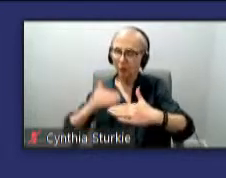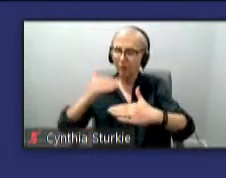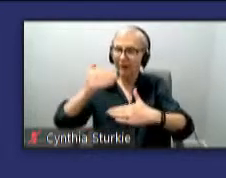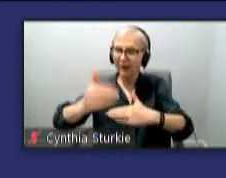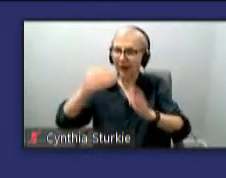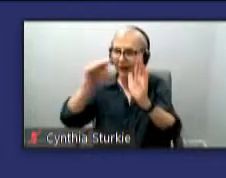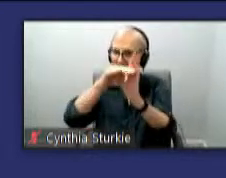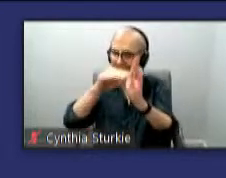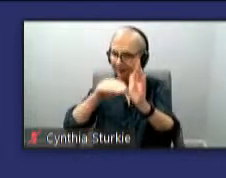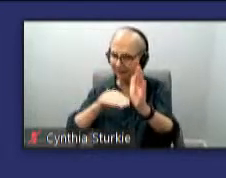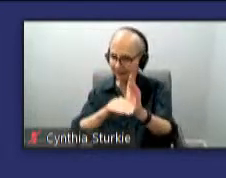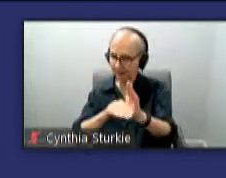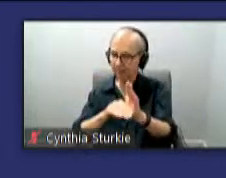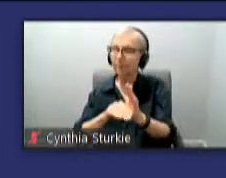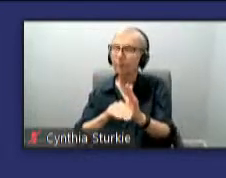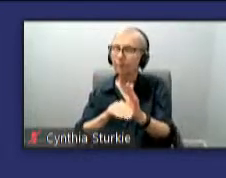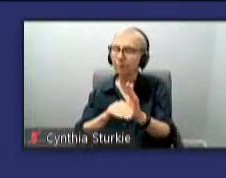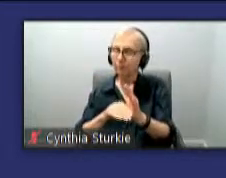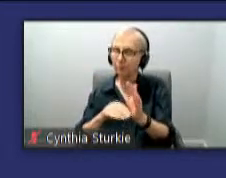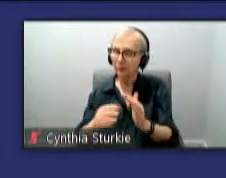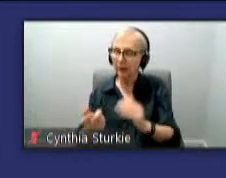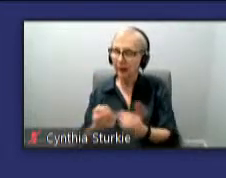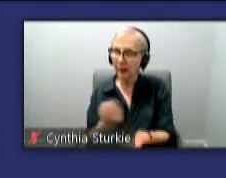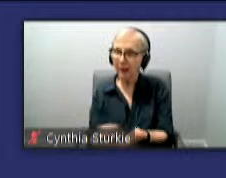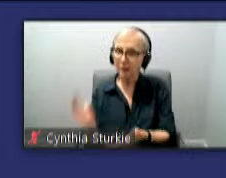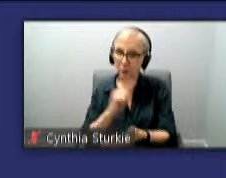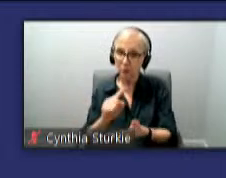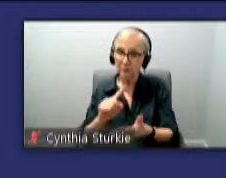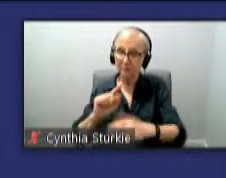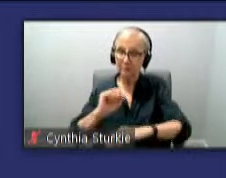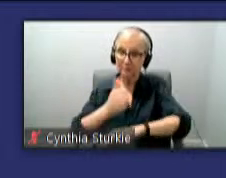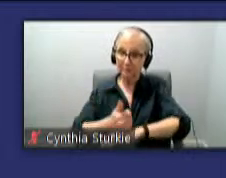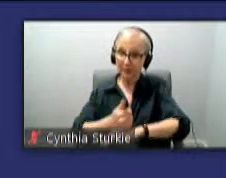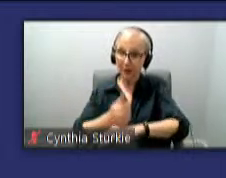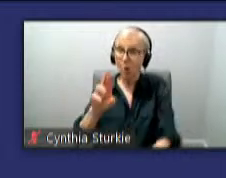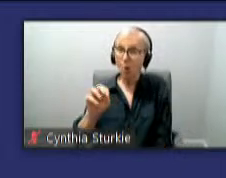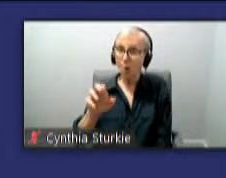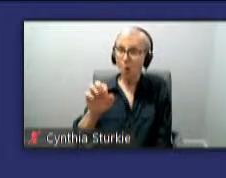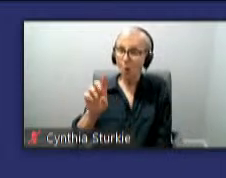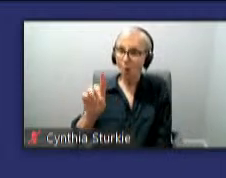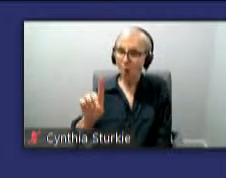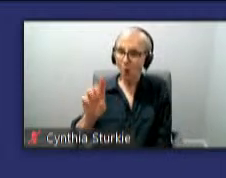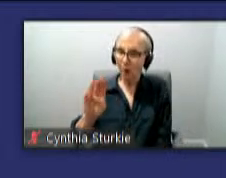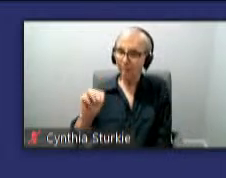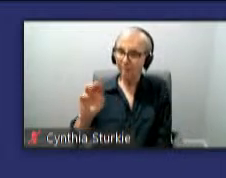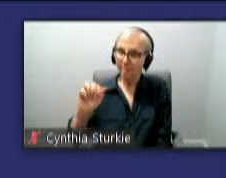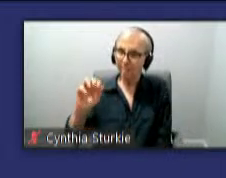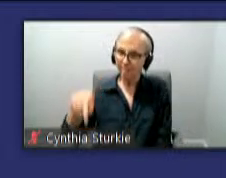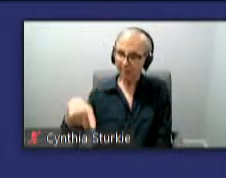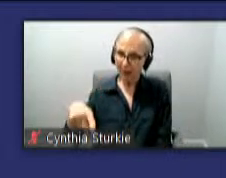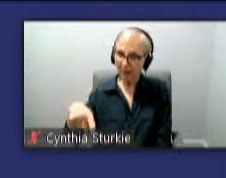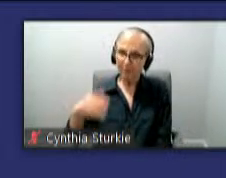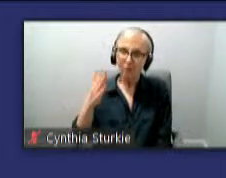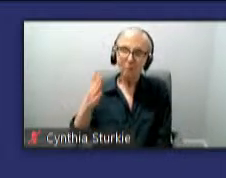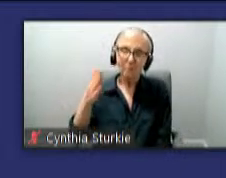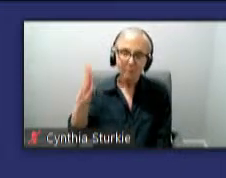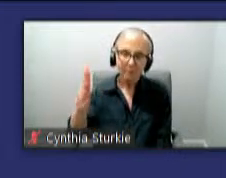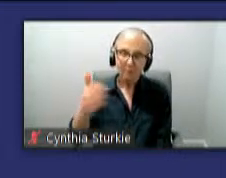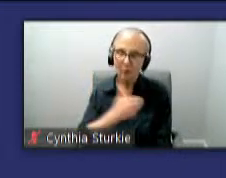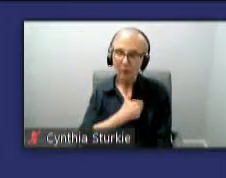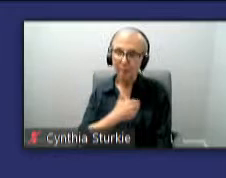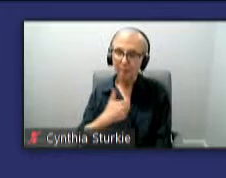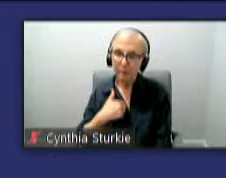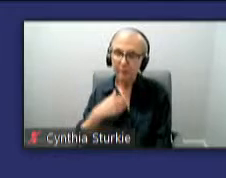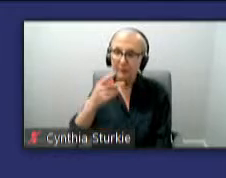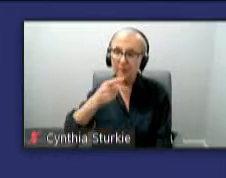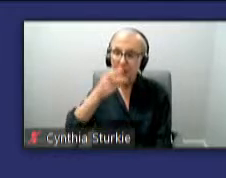so last week, we rolled out our roadmap to move forward. And while members of the public who are